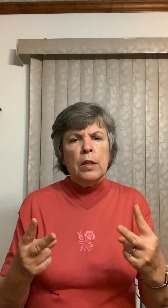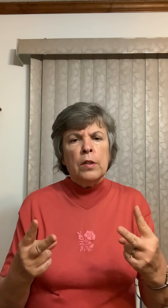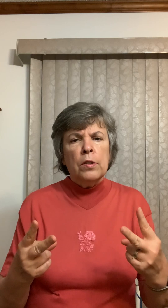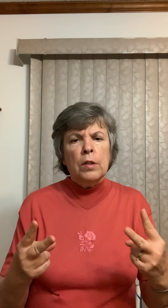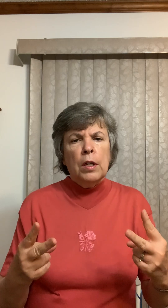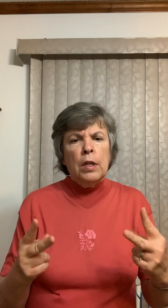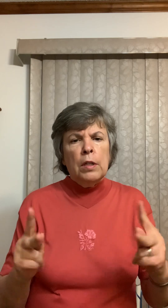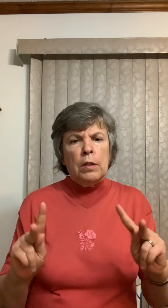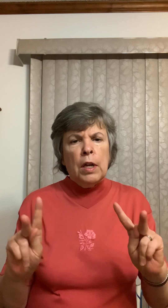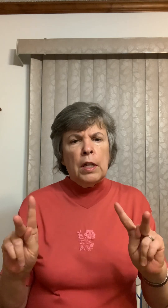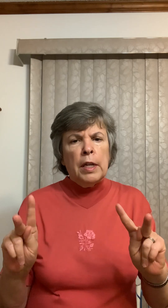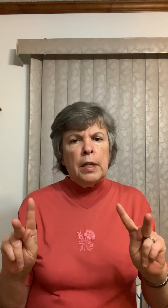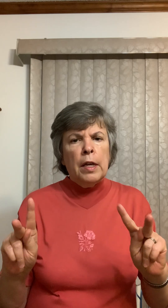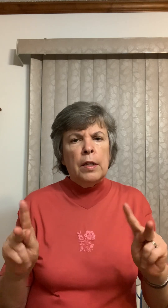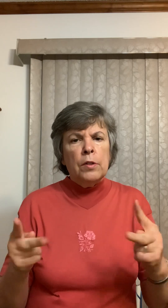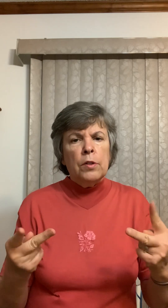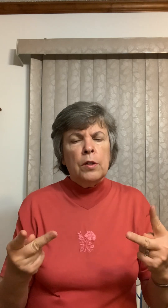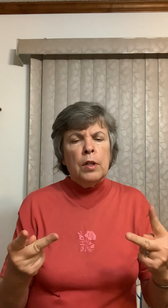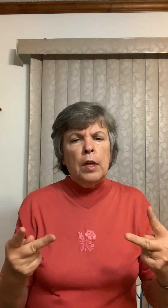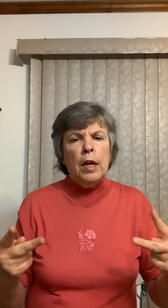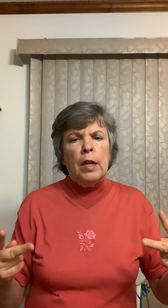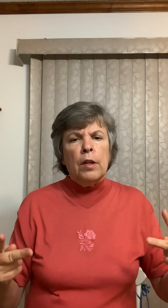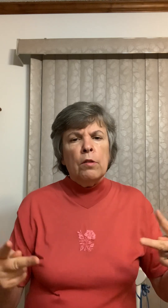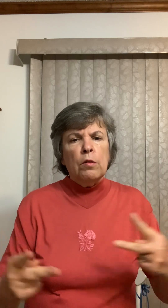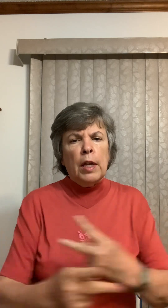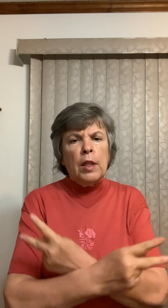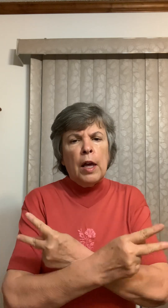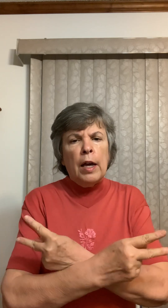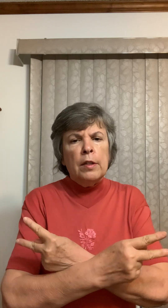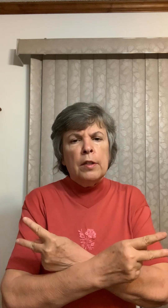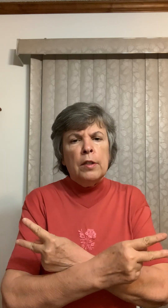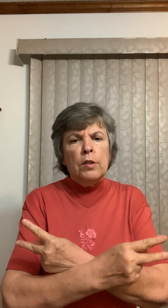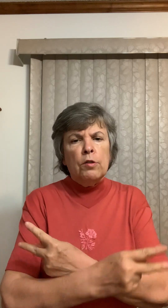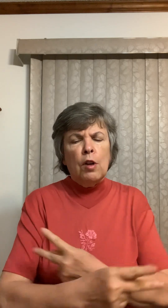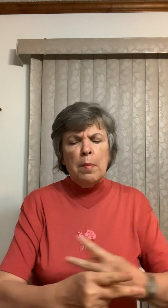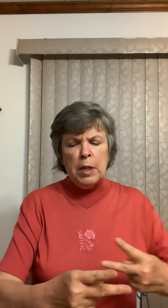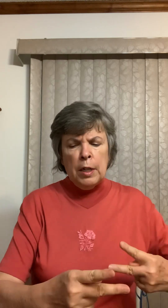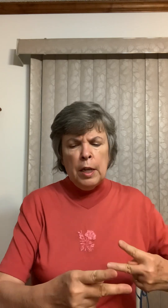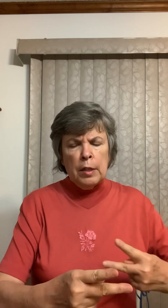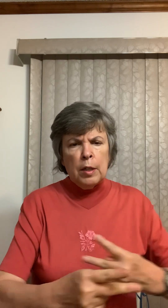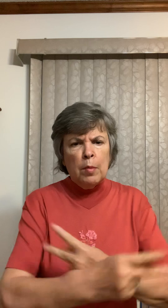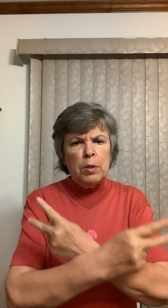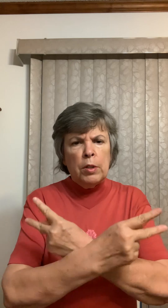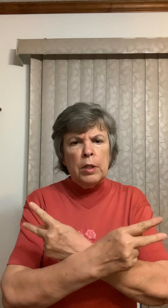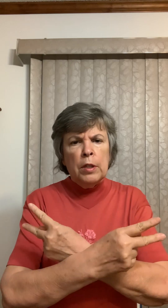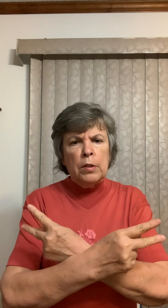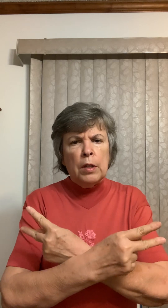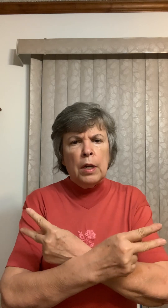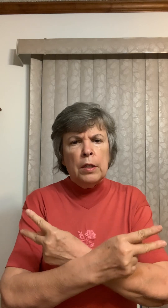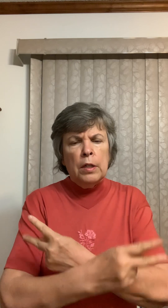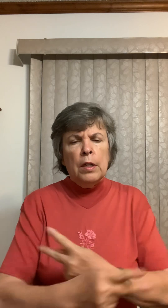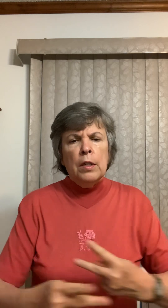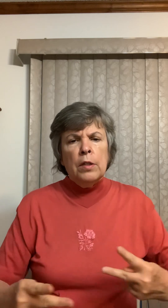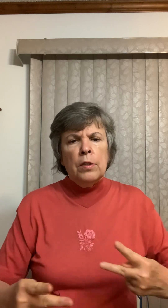this, kind of like K's, and go like that, and your dominant hand comes to the inside.